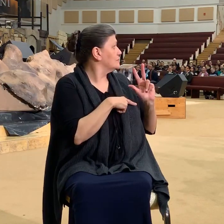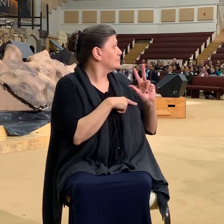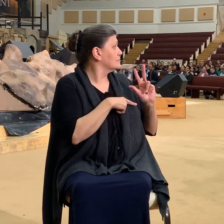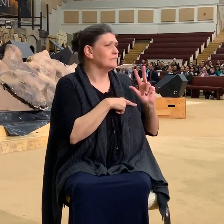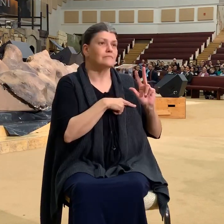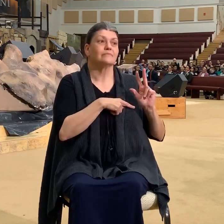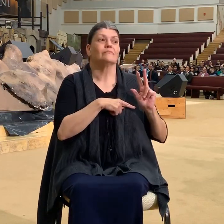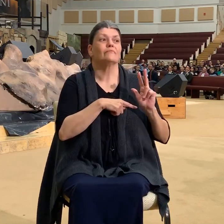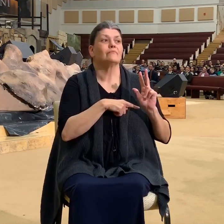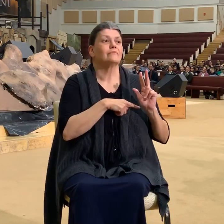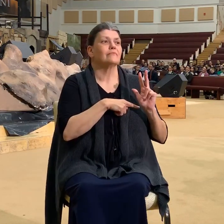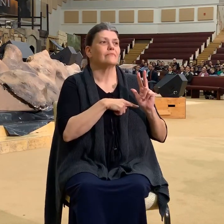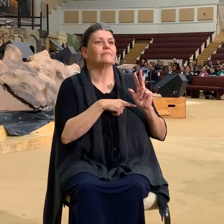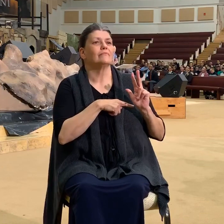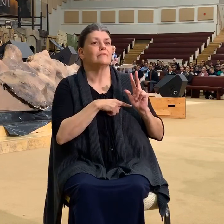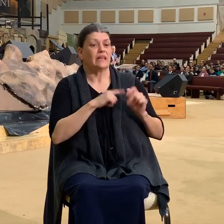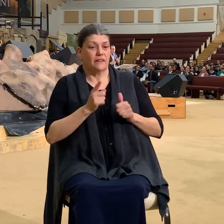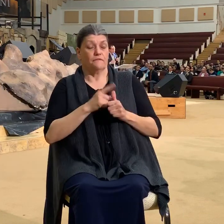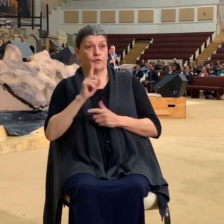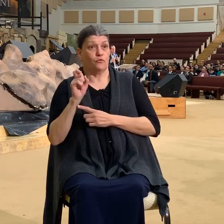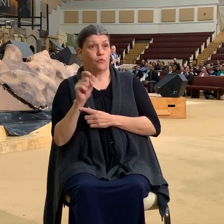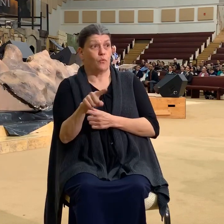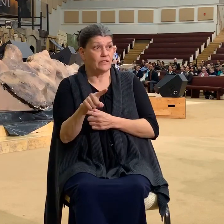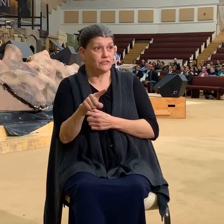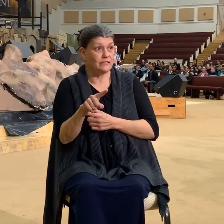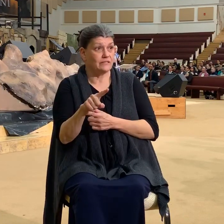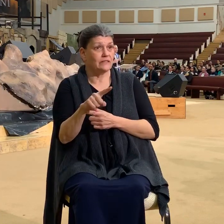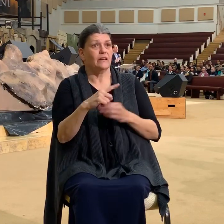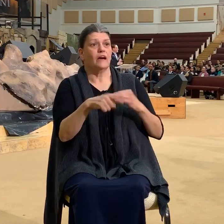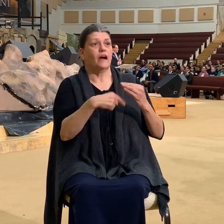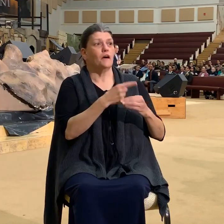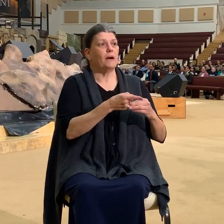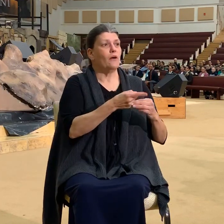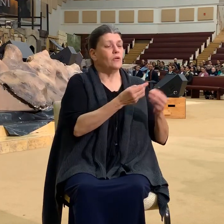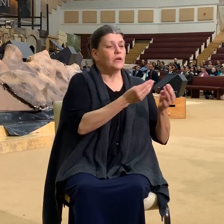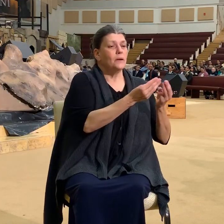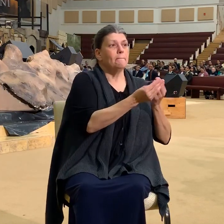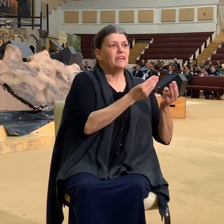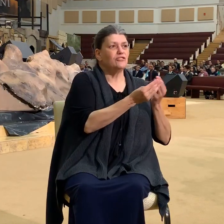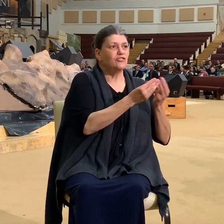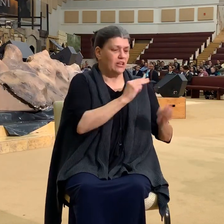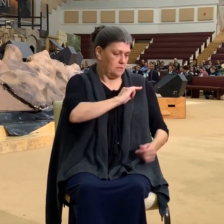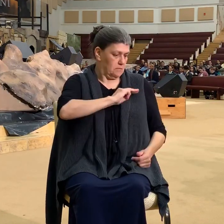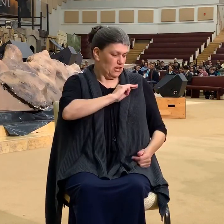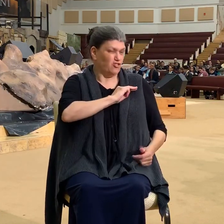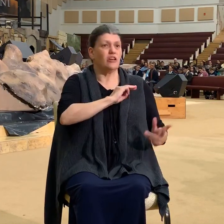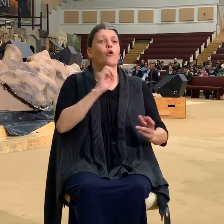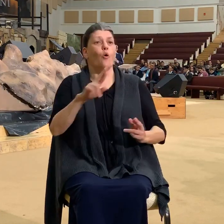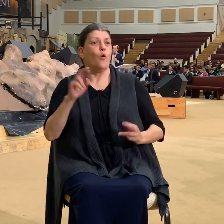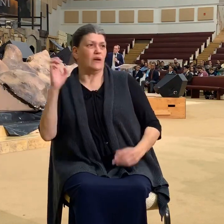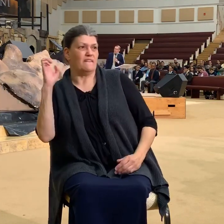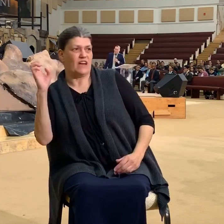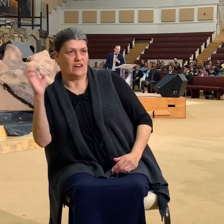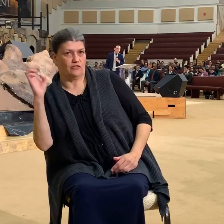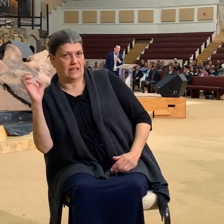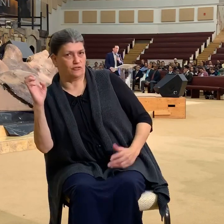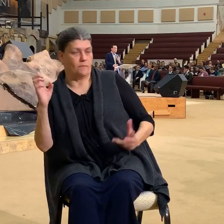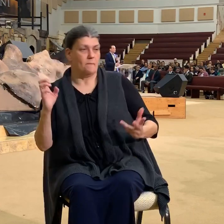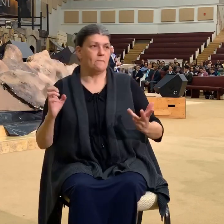So the first question tonight falls under mission or evangelism. And this is going to be